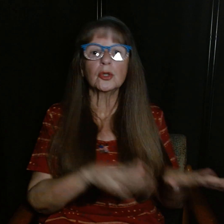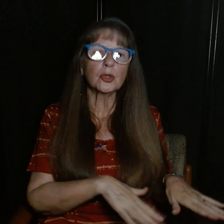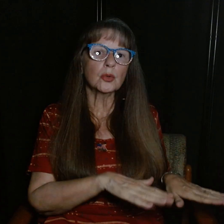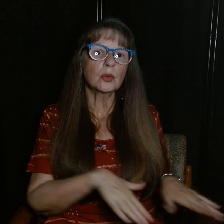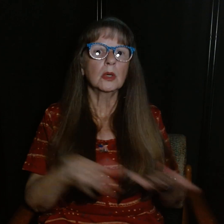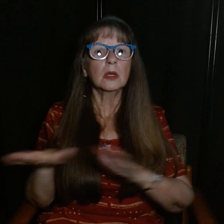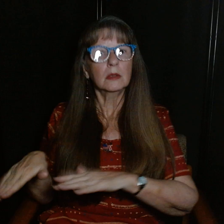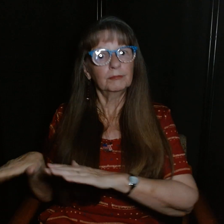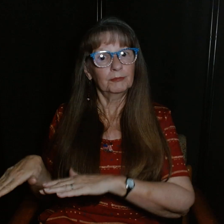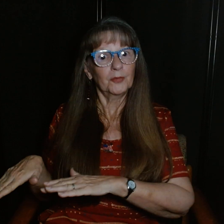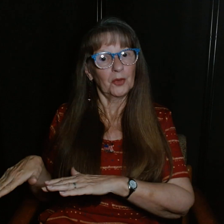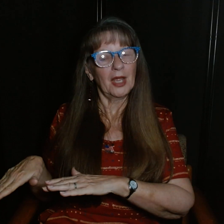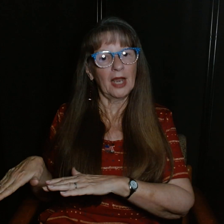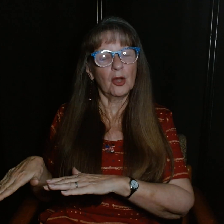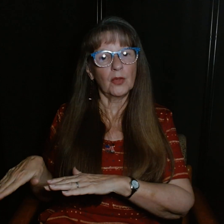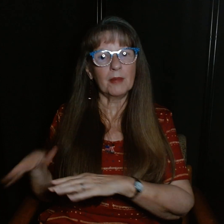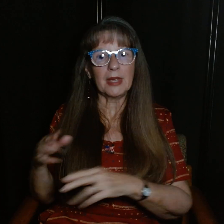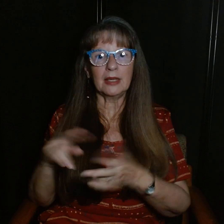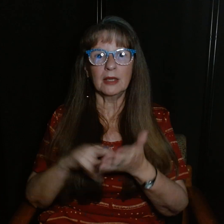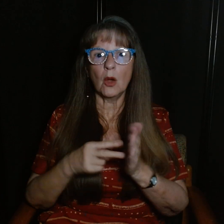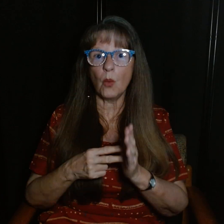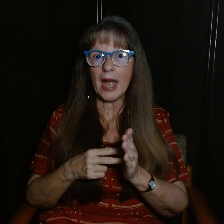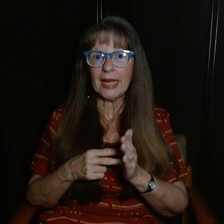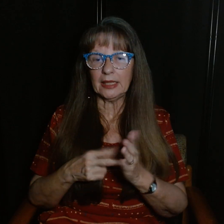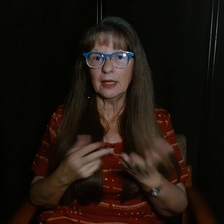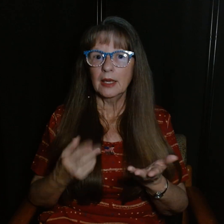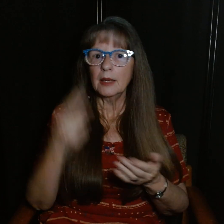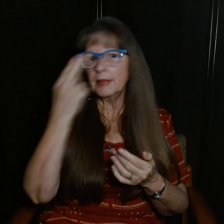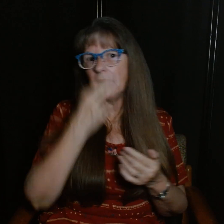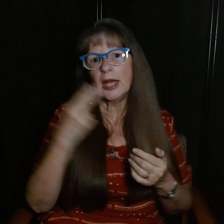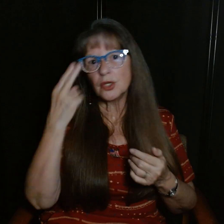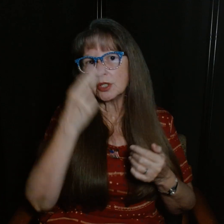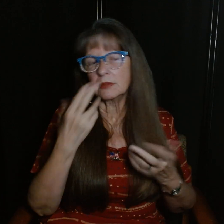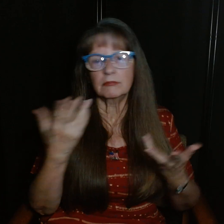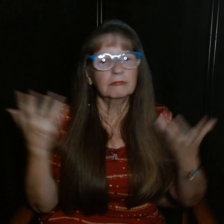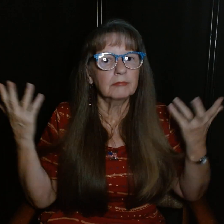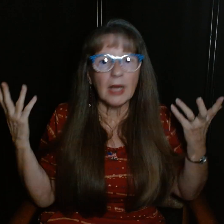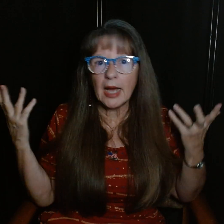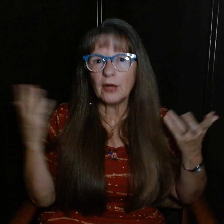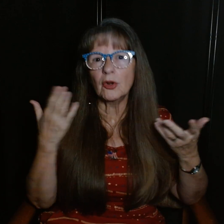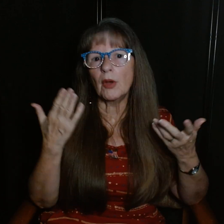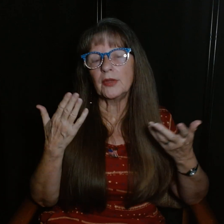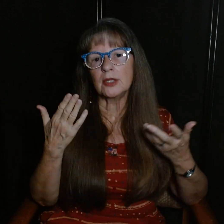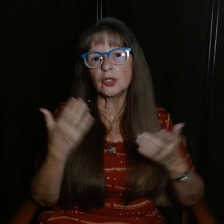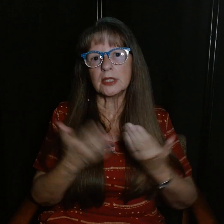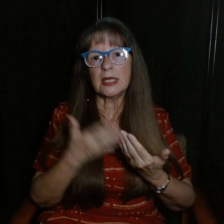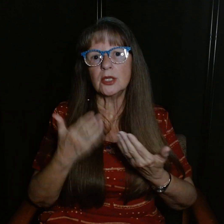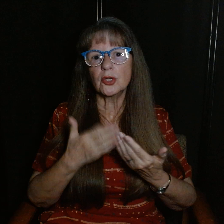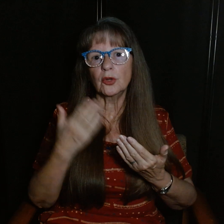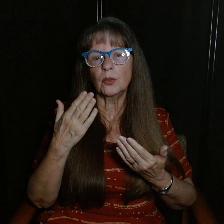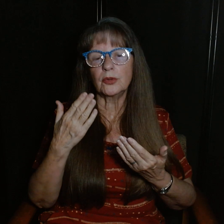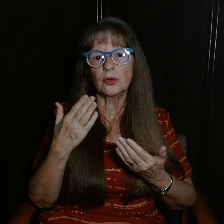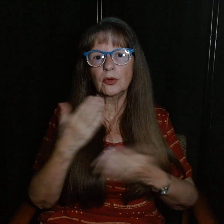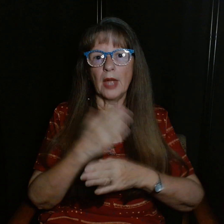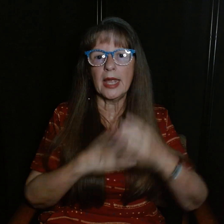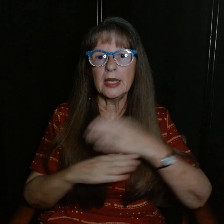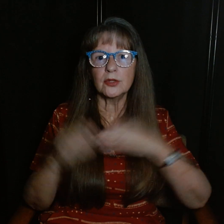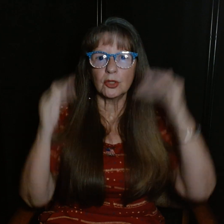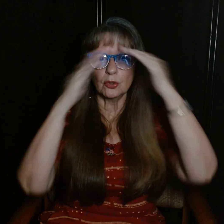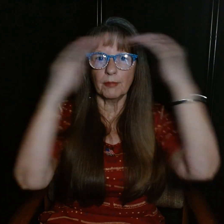to, and I know they mean Hawaii, but I don't know. I think it's just easier with your hands and your